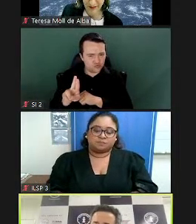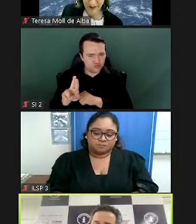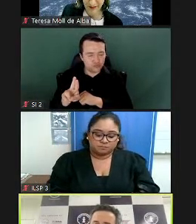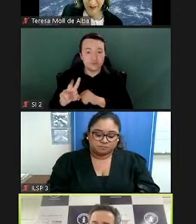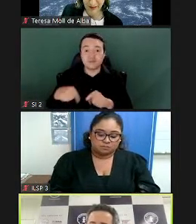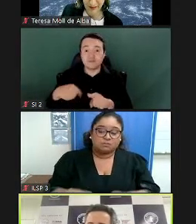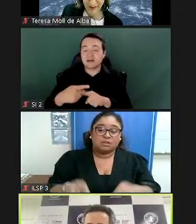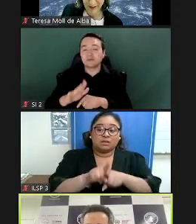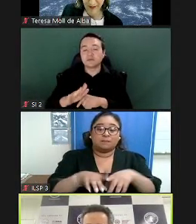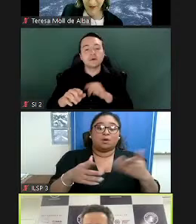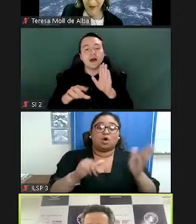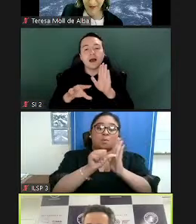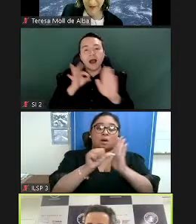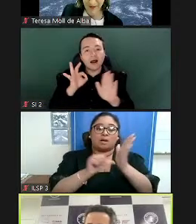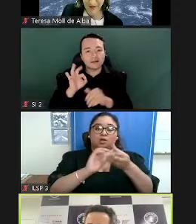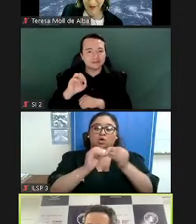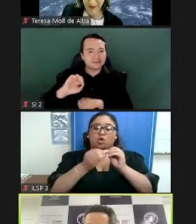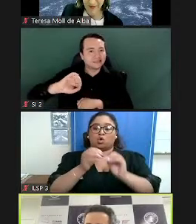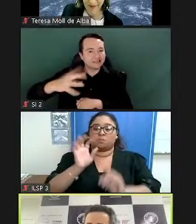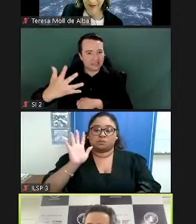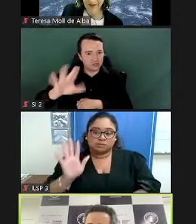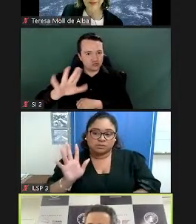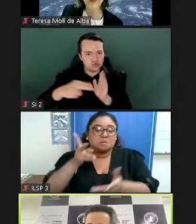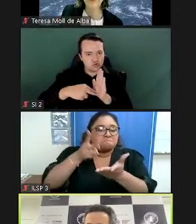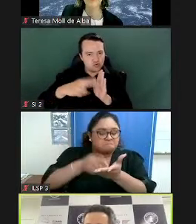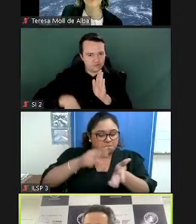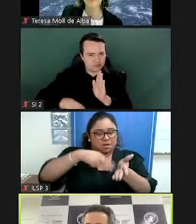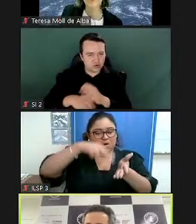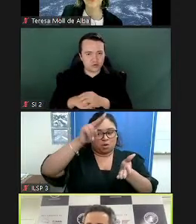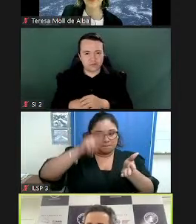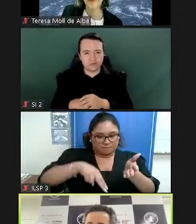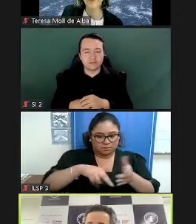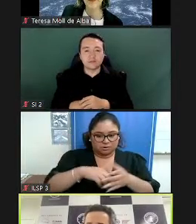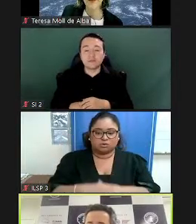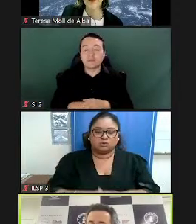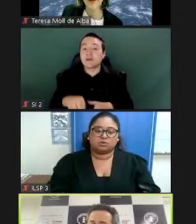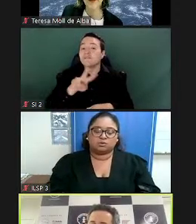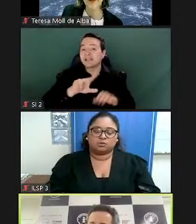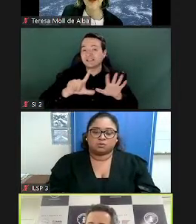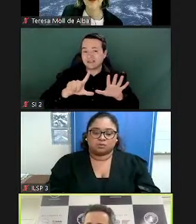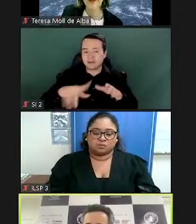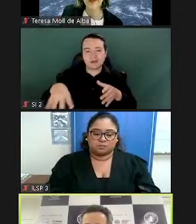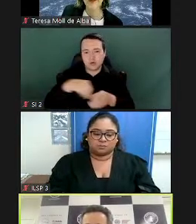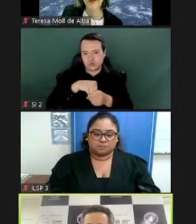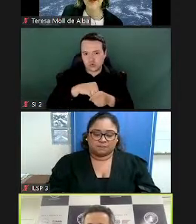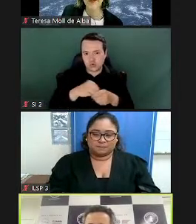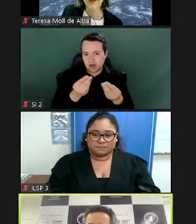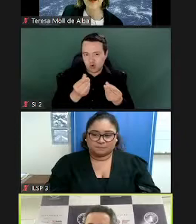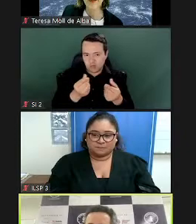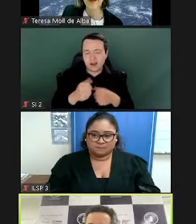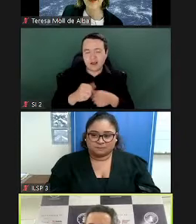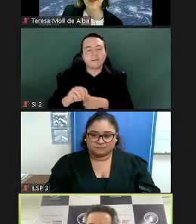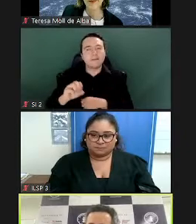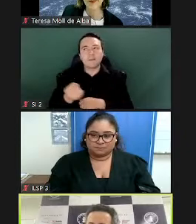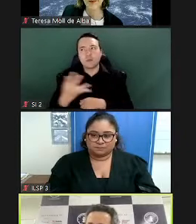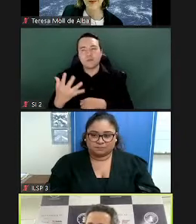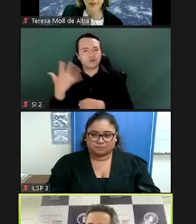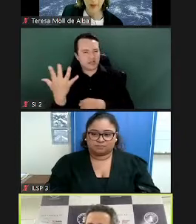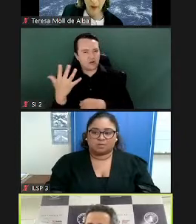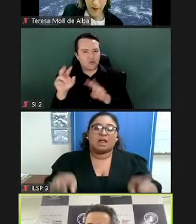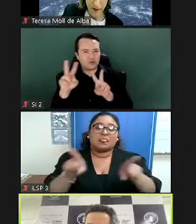and some indicators of article 5 of this convention 27 in economic